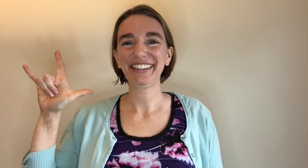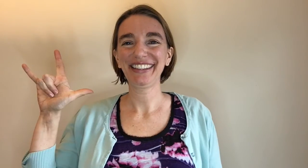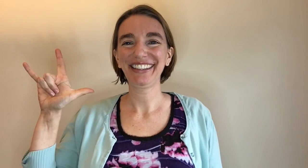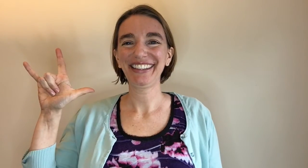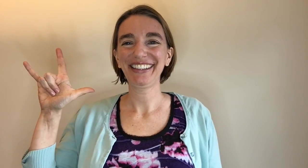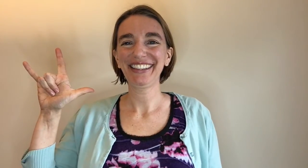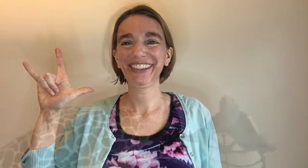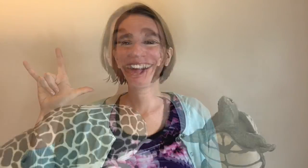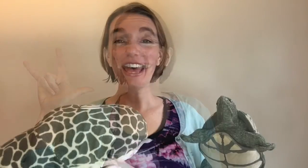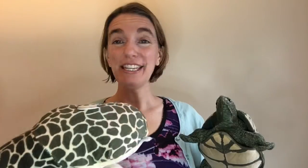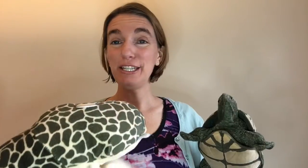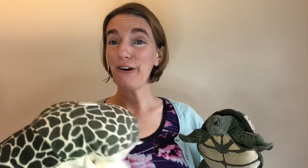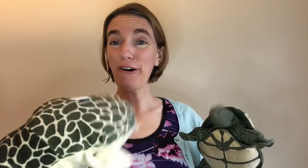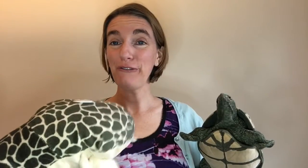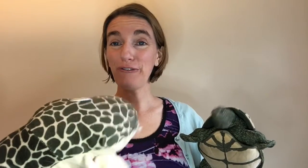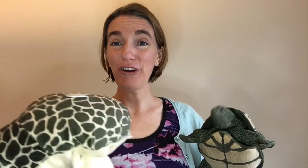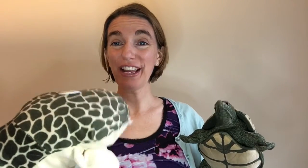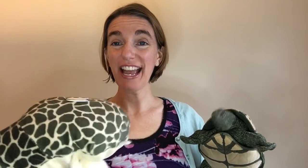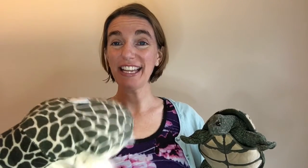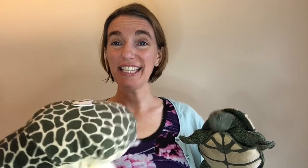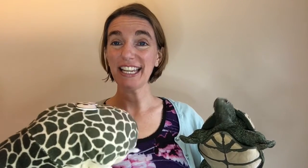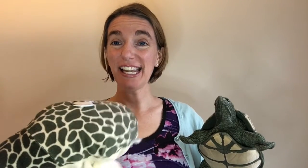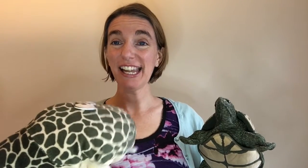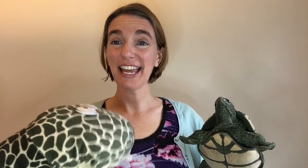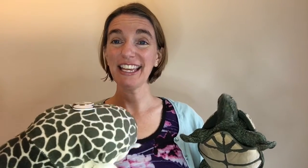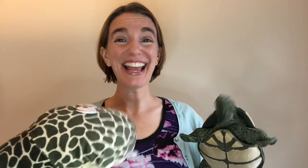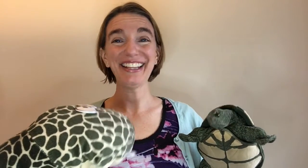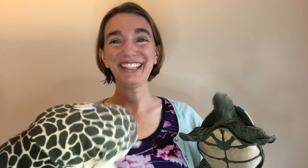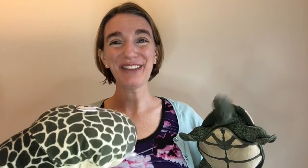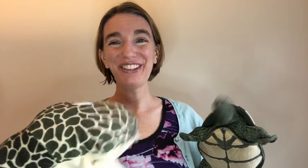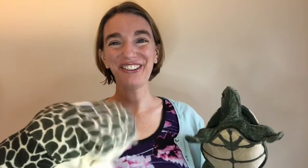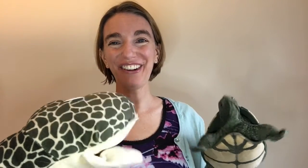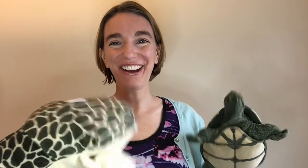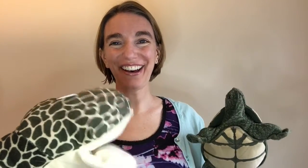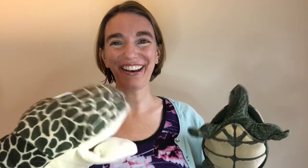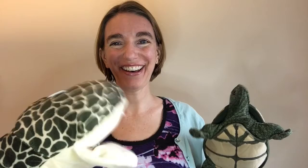Don't forget to like and subscribe.